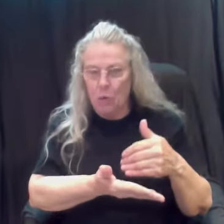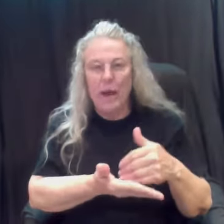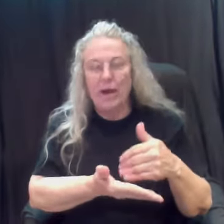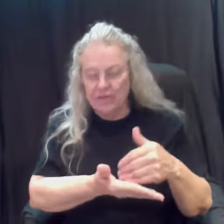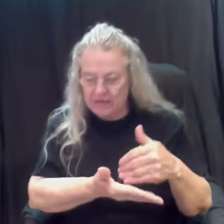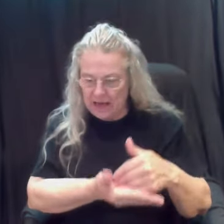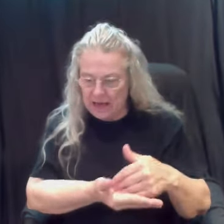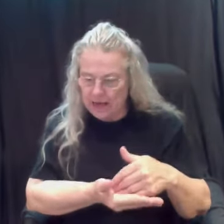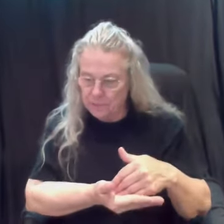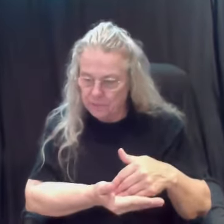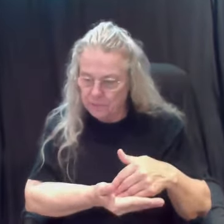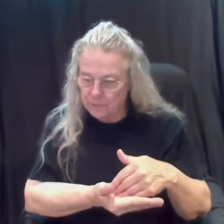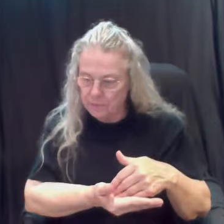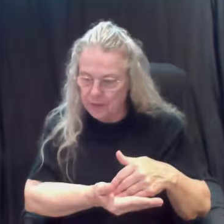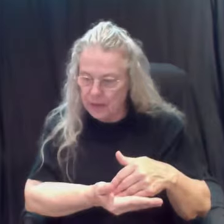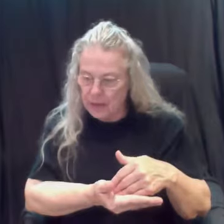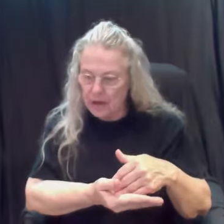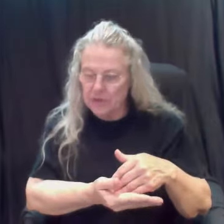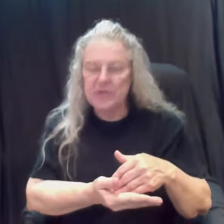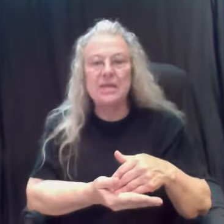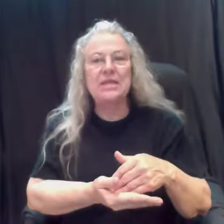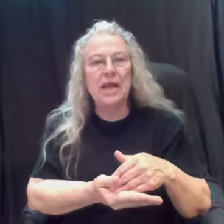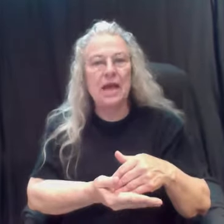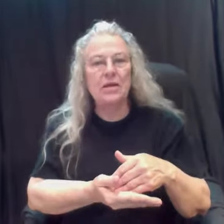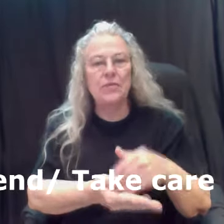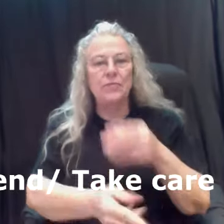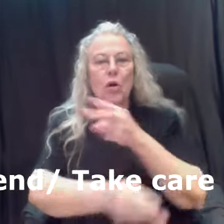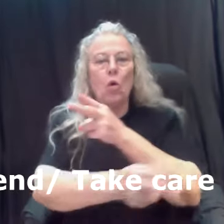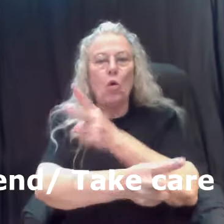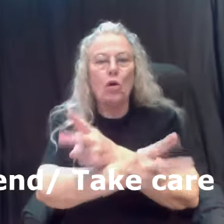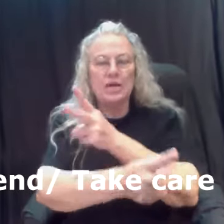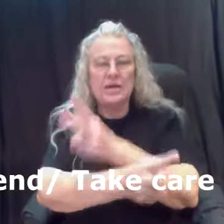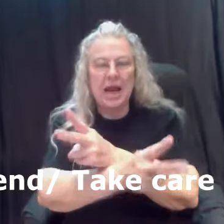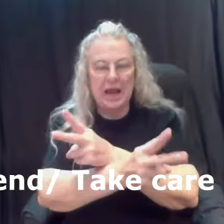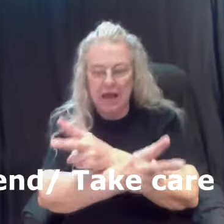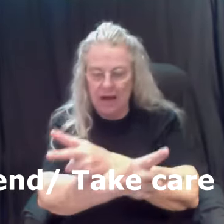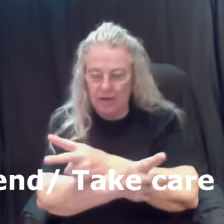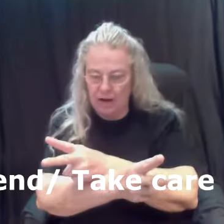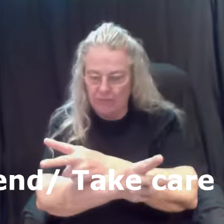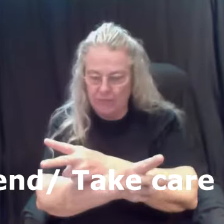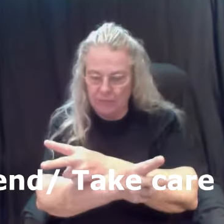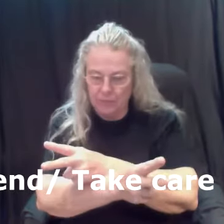of saying it. To tend or to take care of.